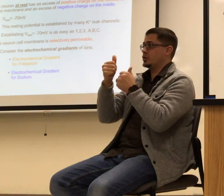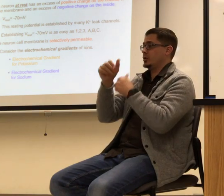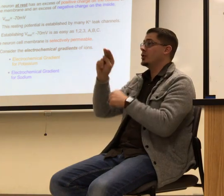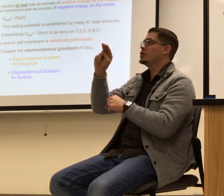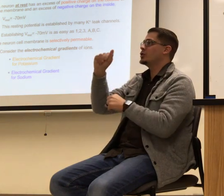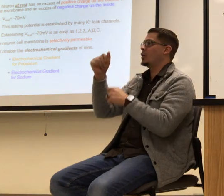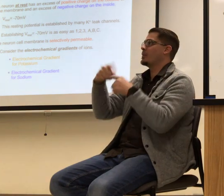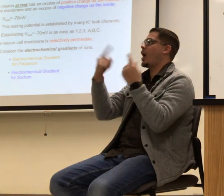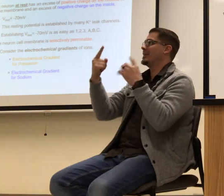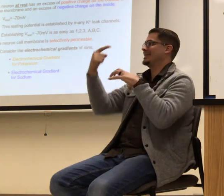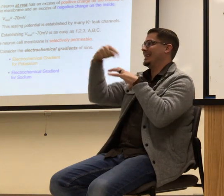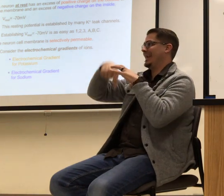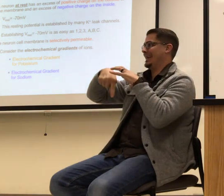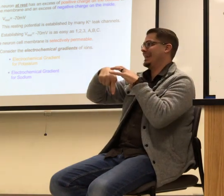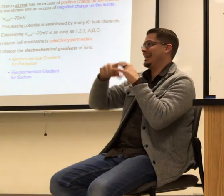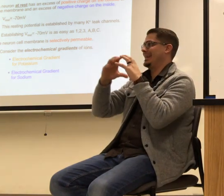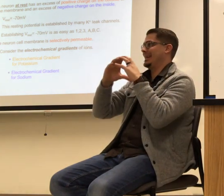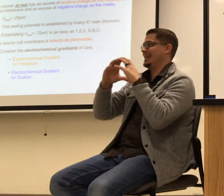in.